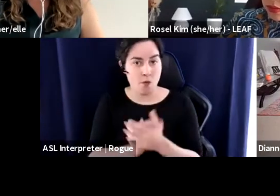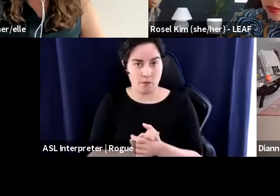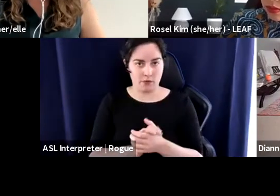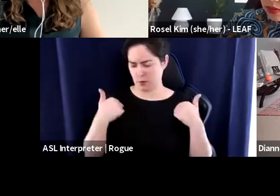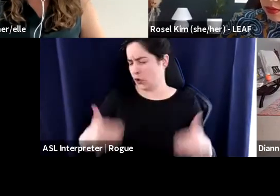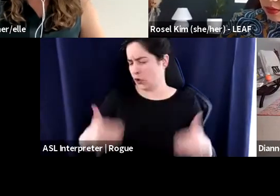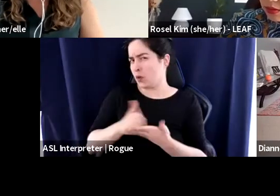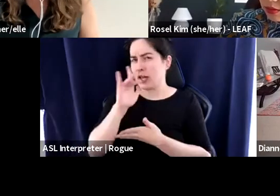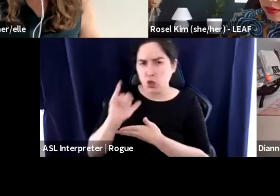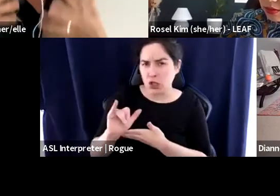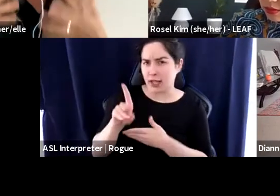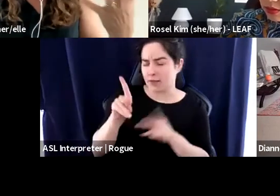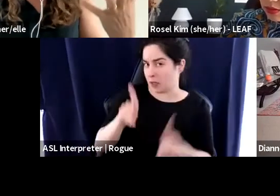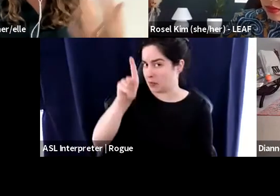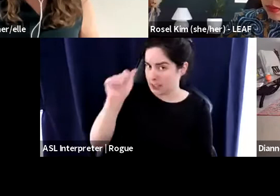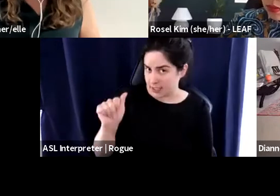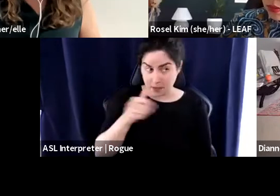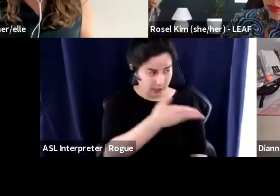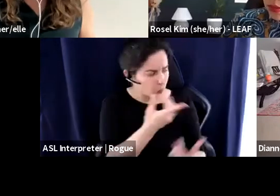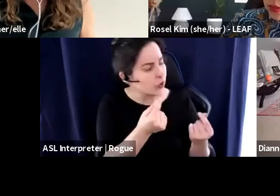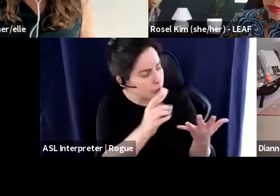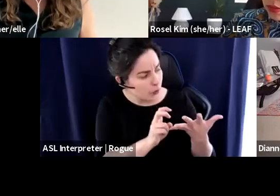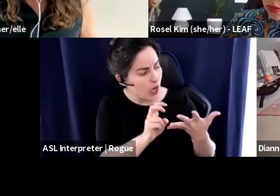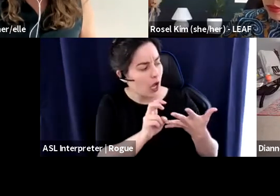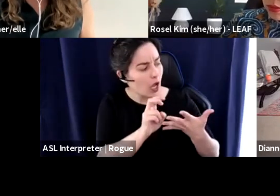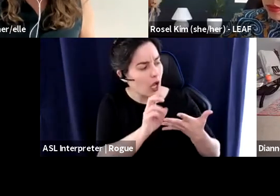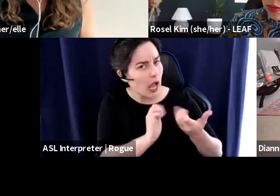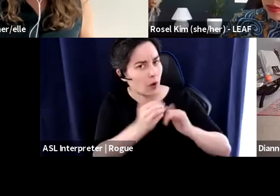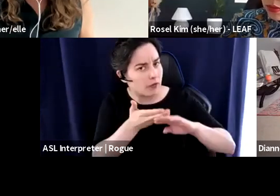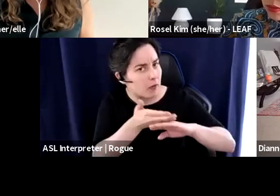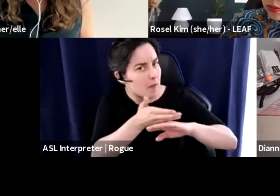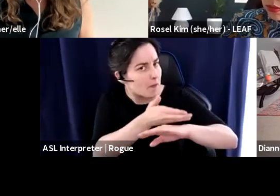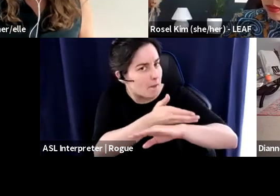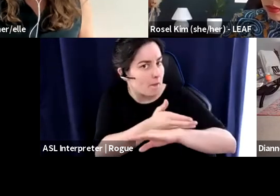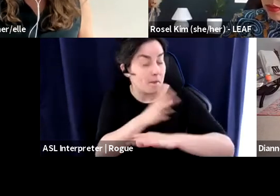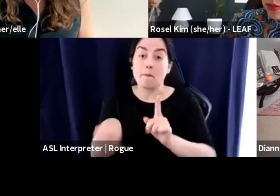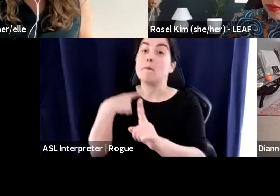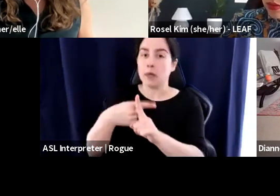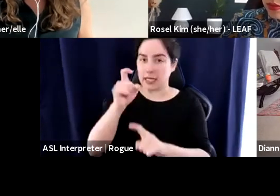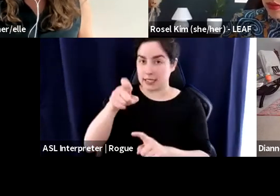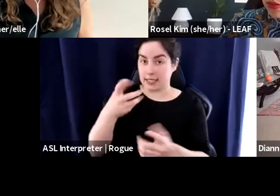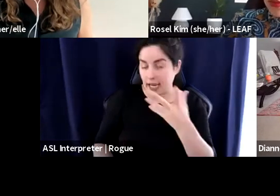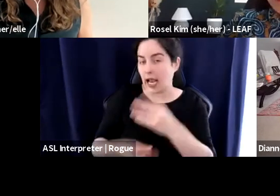for people with disabilities, and very much from an intersectional perspective as well.